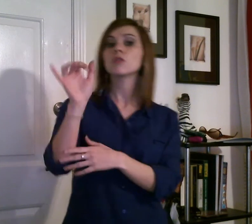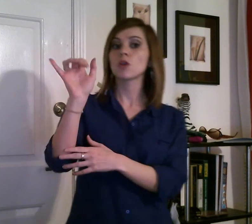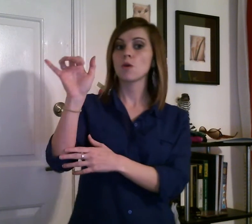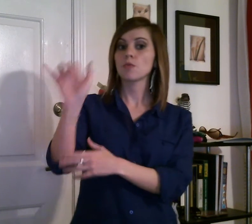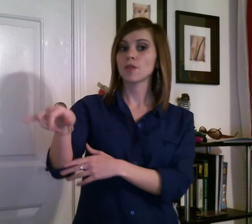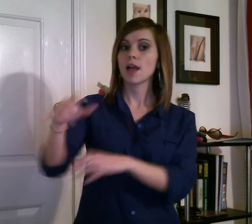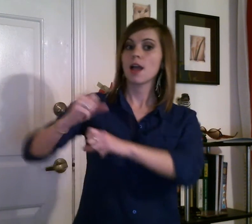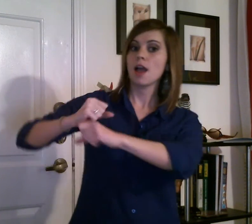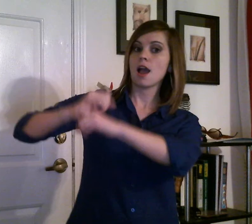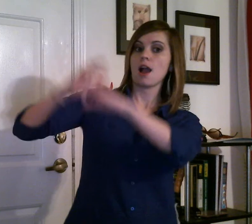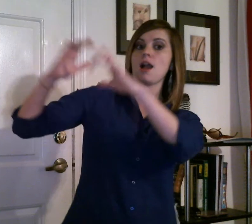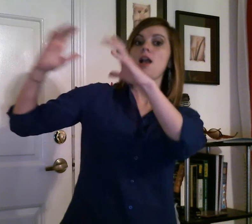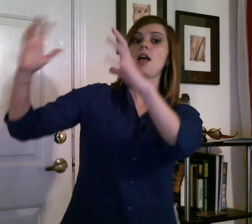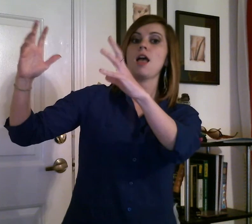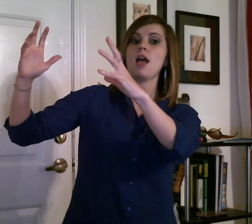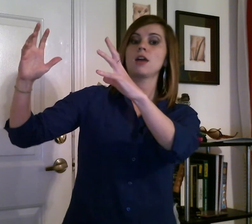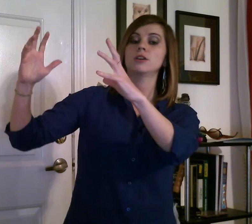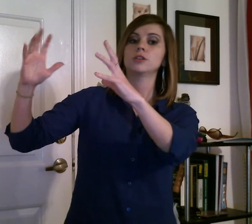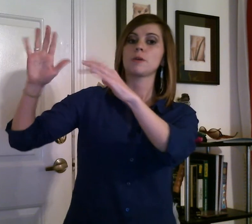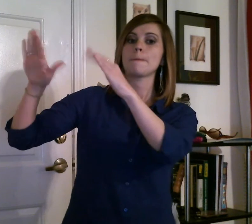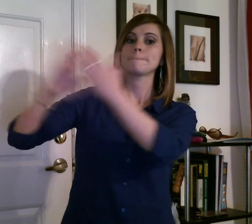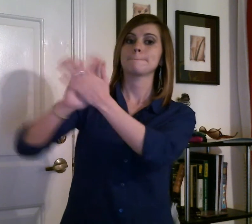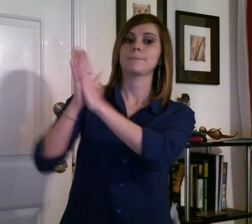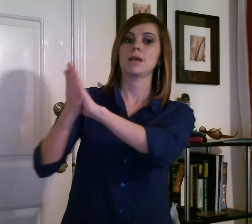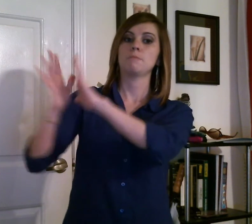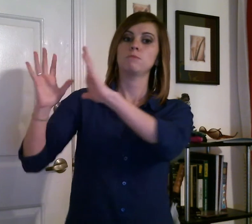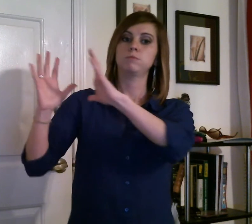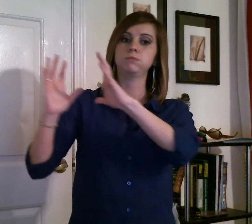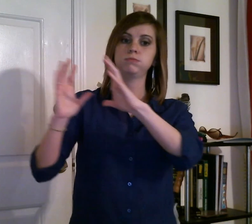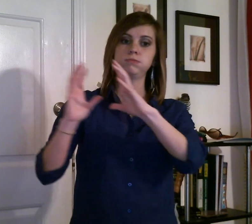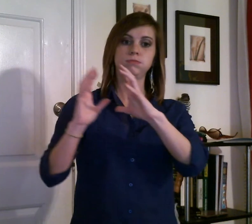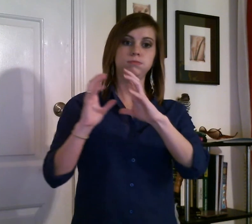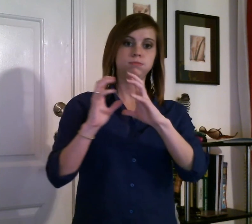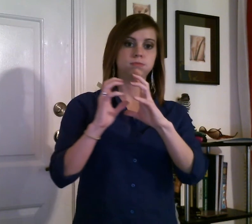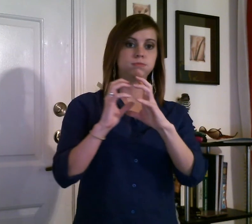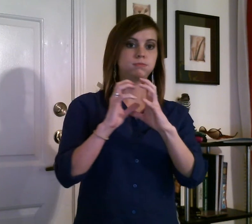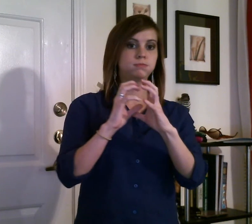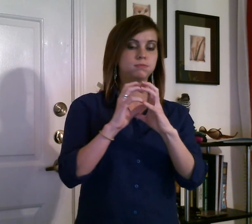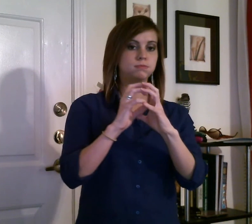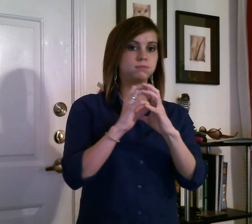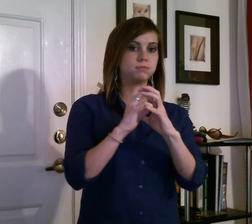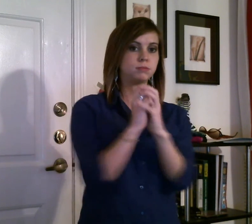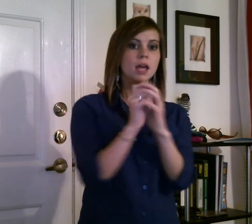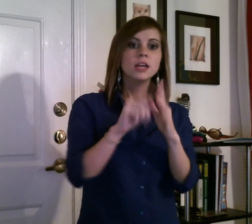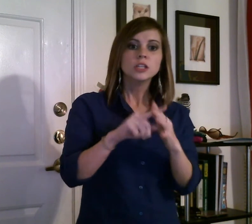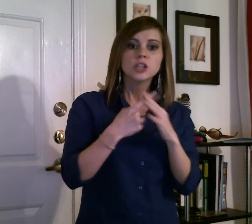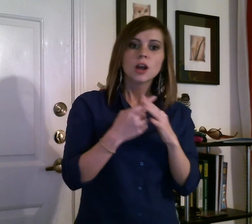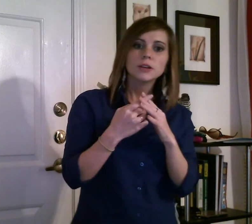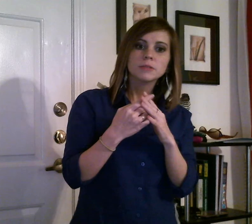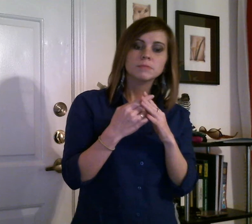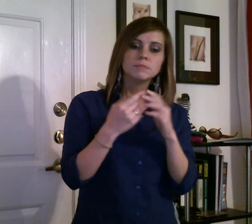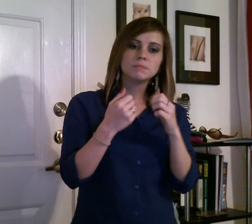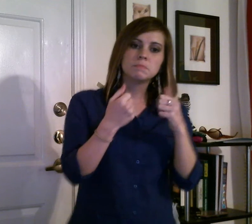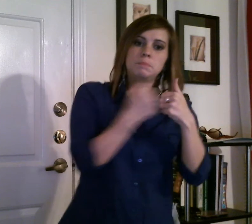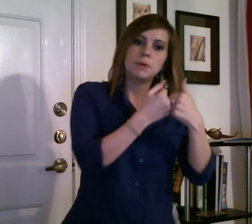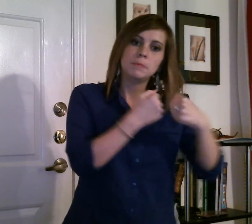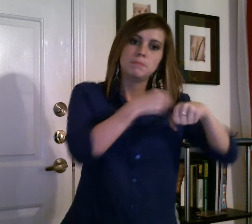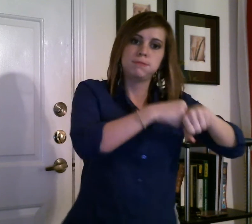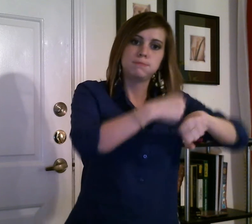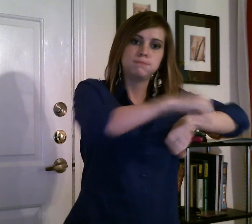denser. It's going to get denser and denser. And the hydrogen atoms are going to start bumping into each other and rubbing up against each other and interacting with